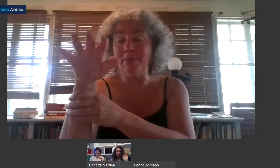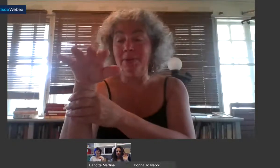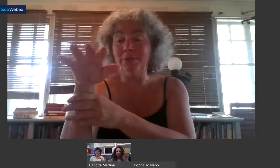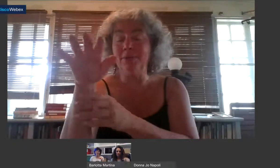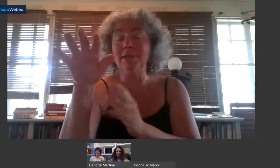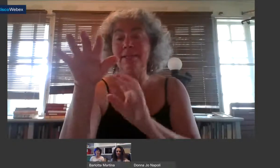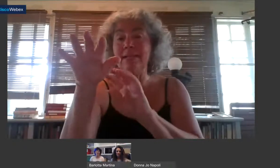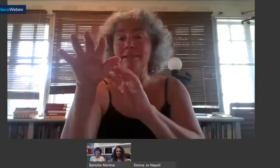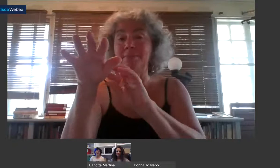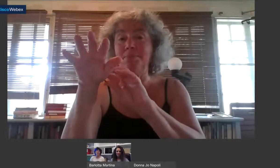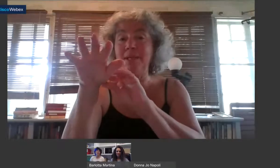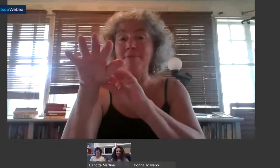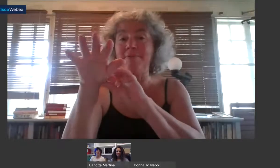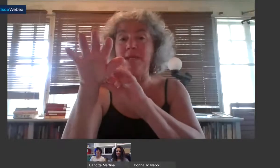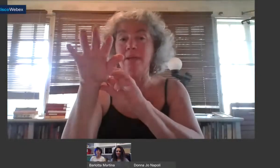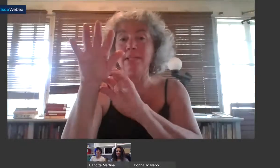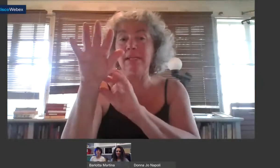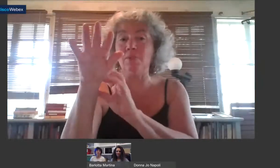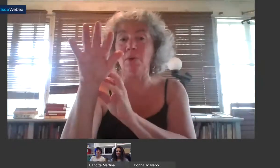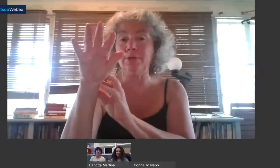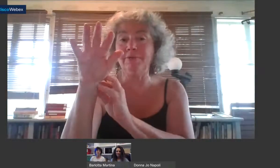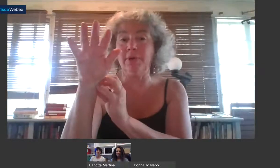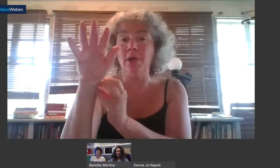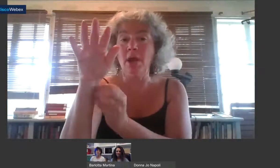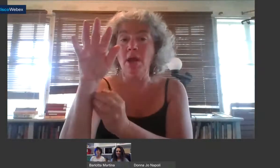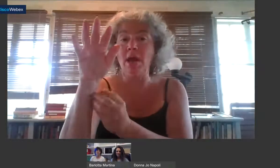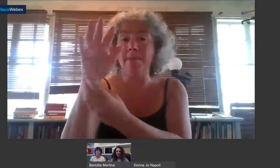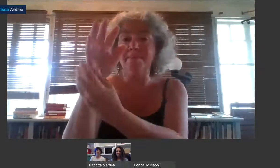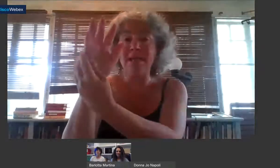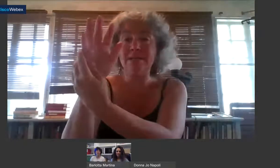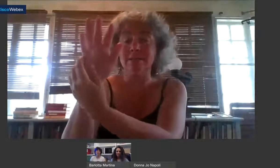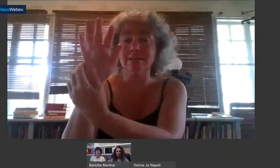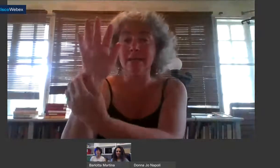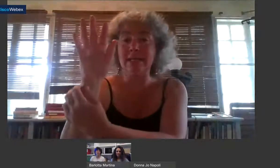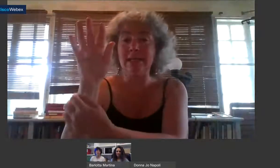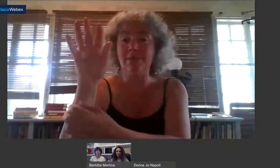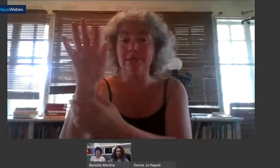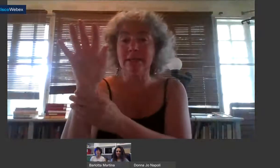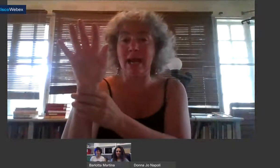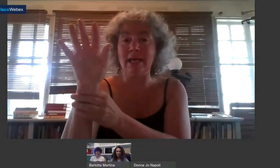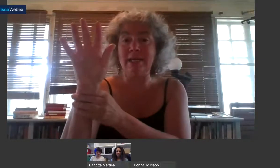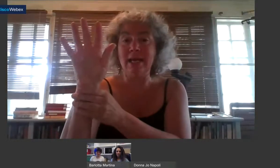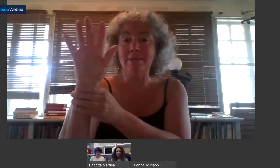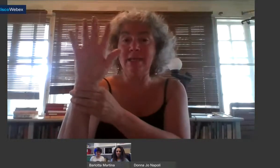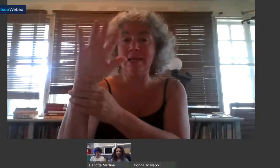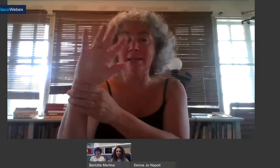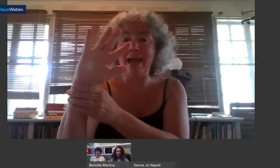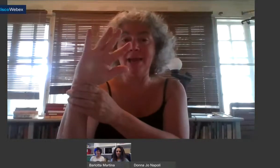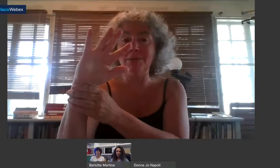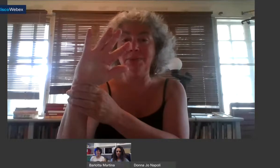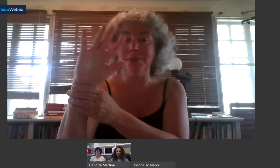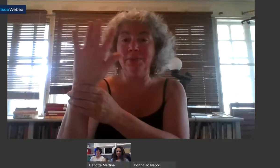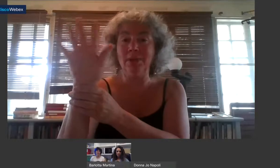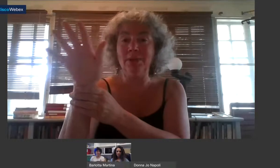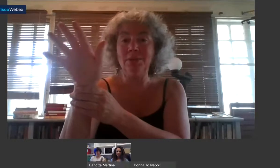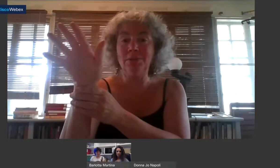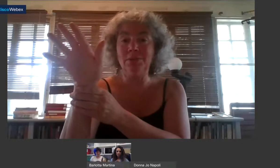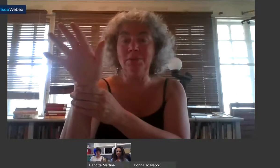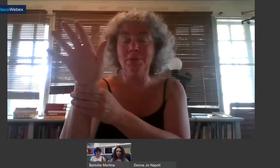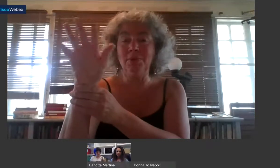elbow, your wrist has some pretty phenomenally wonderful muscles on either side that allow you to move